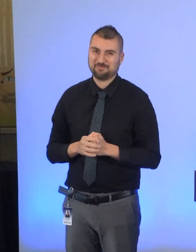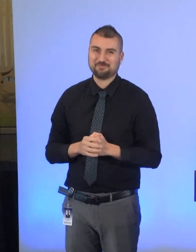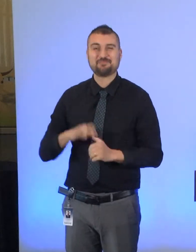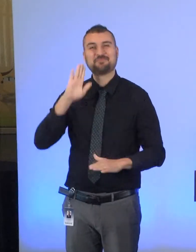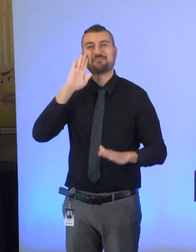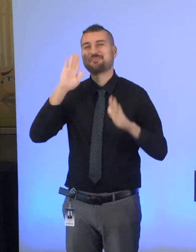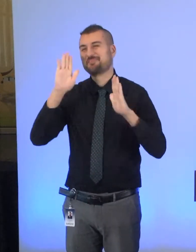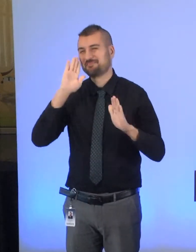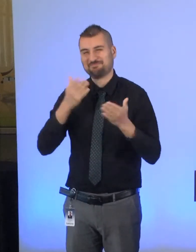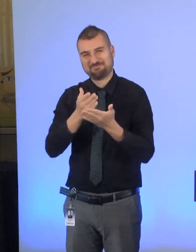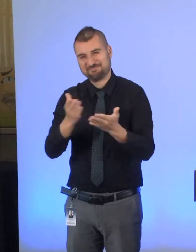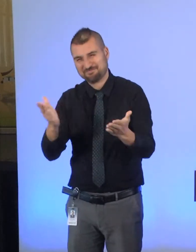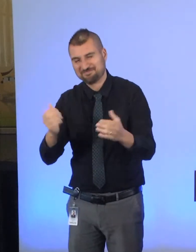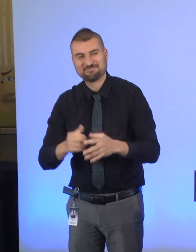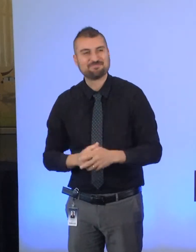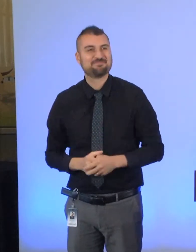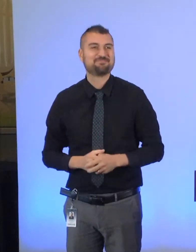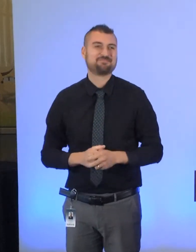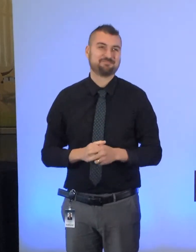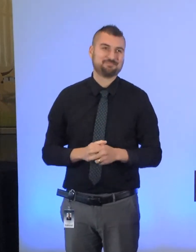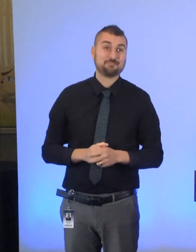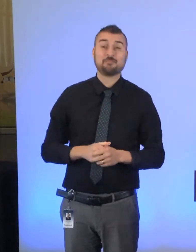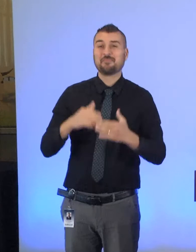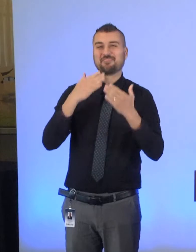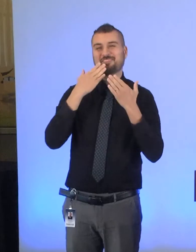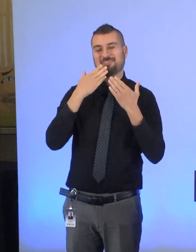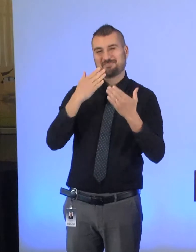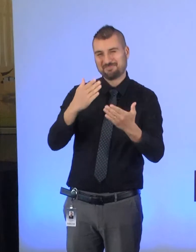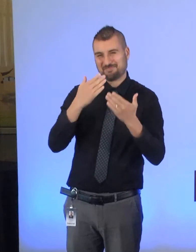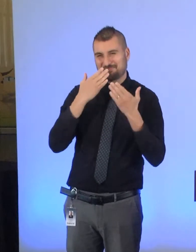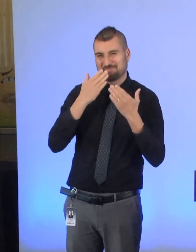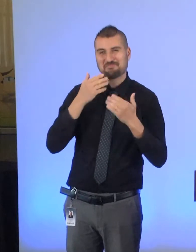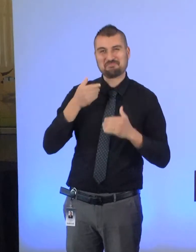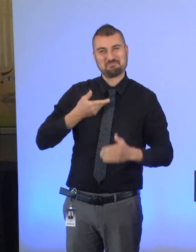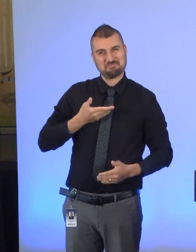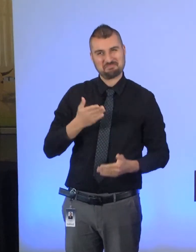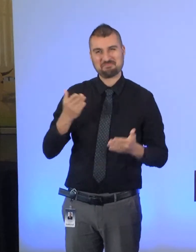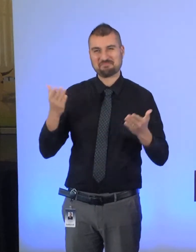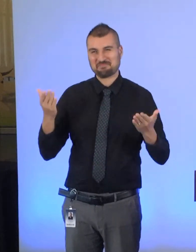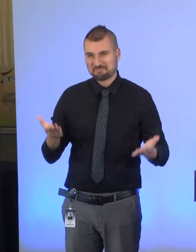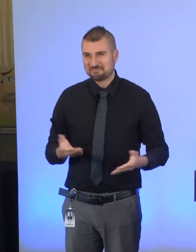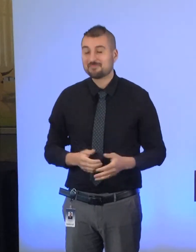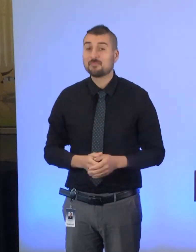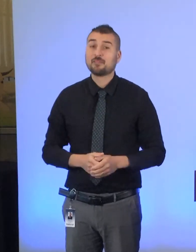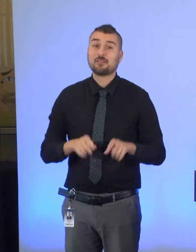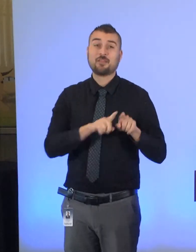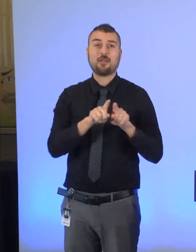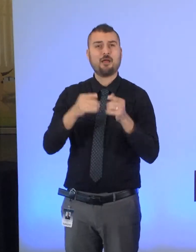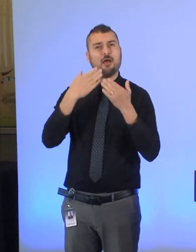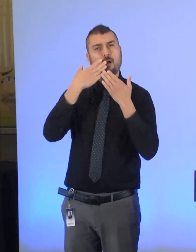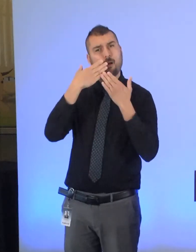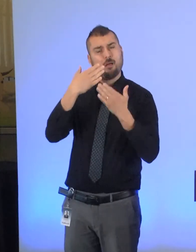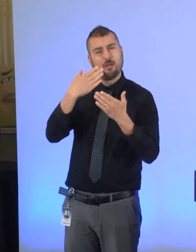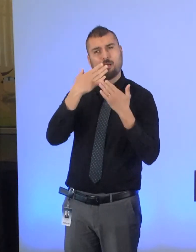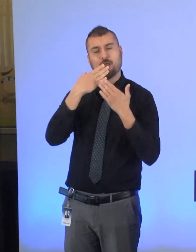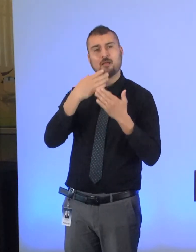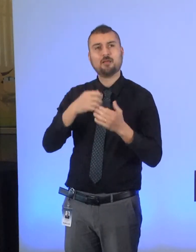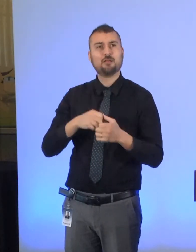Hi, everyone. Thanks for having me, and thank you for